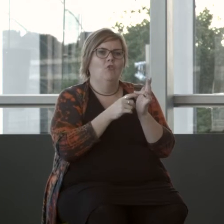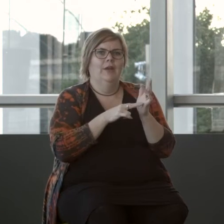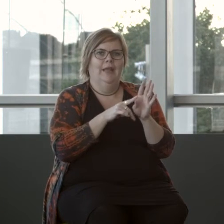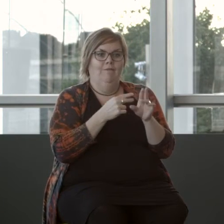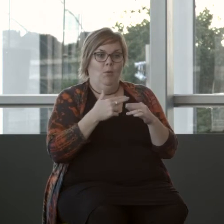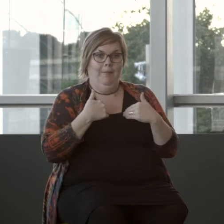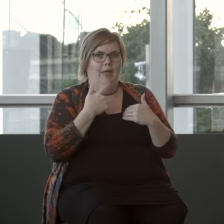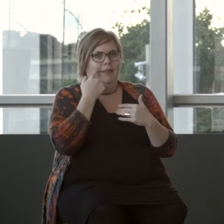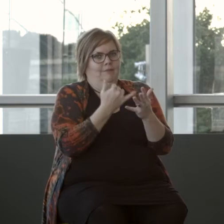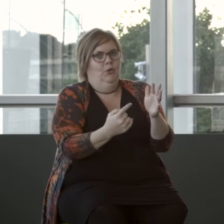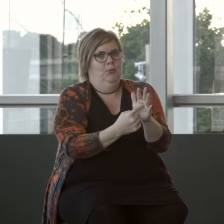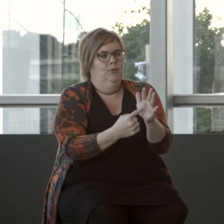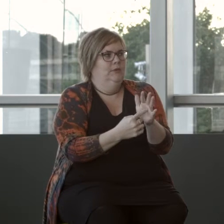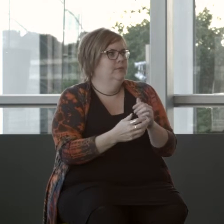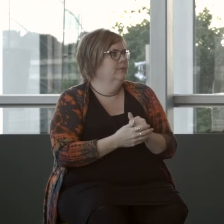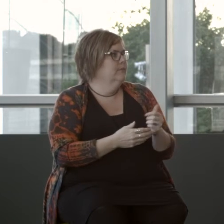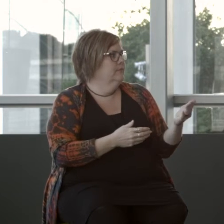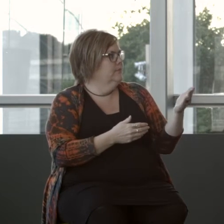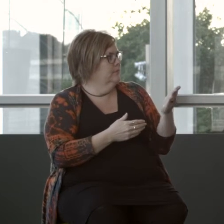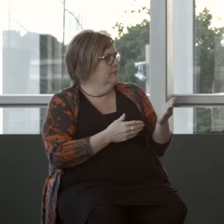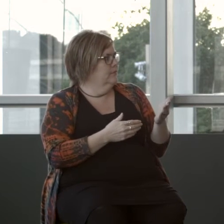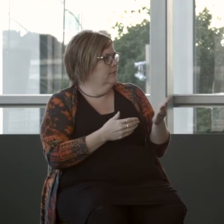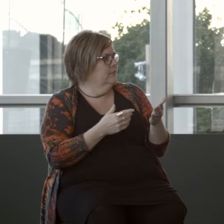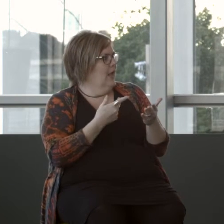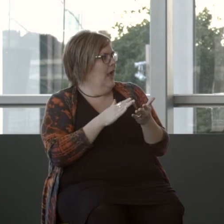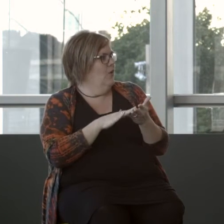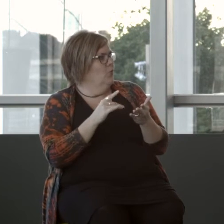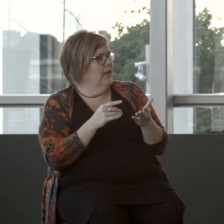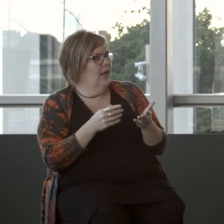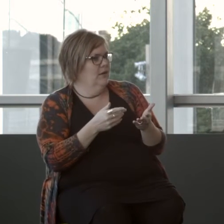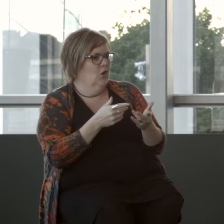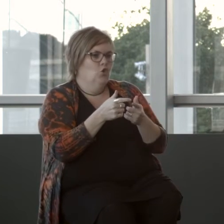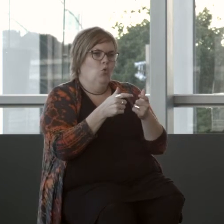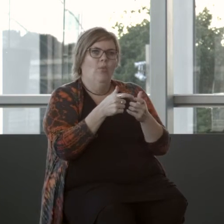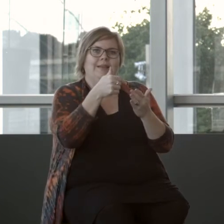me. Great, so it's a way to draw the viewer in. Yeah. Your work. Yeah.